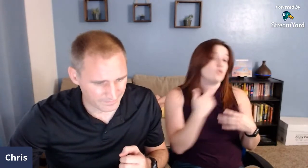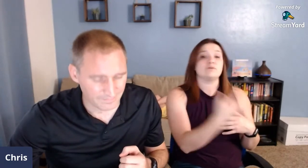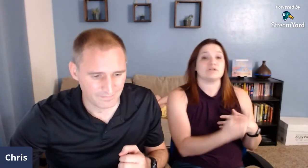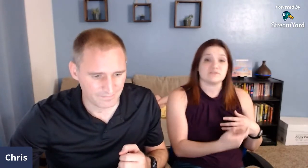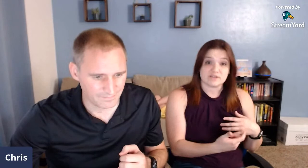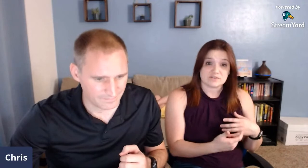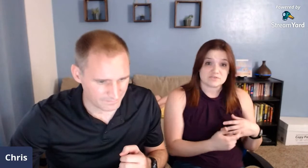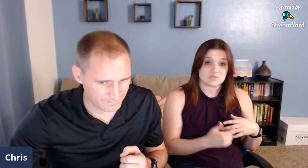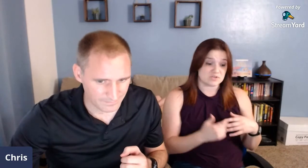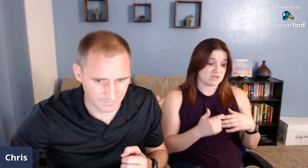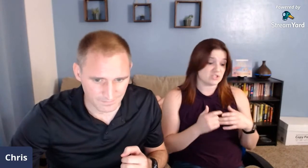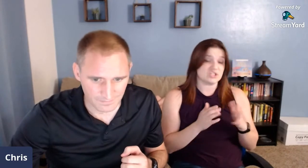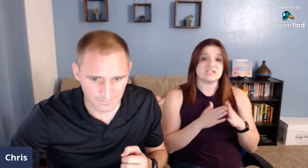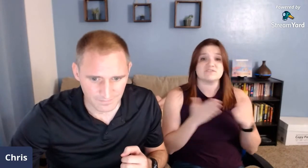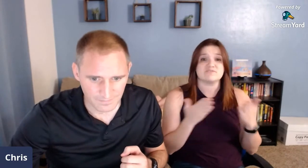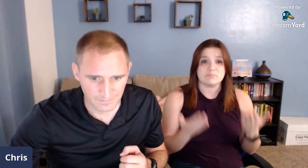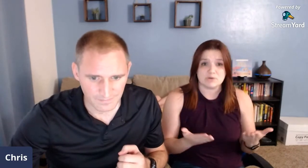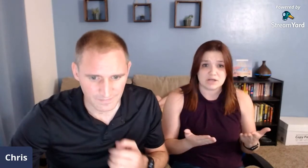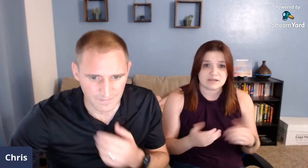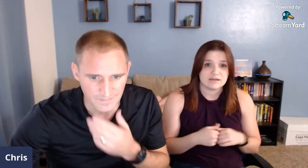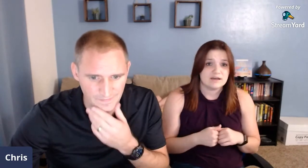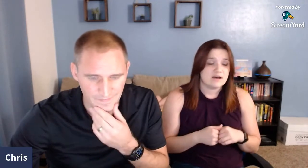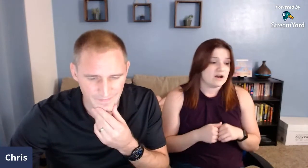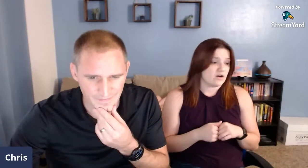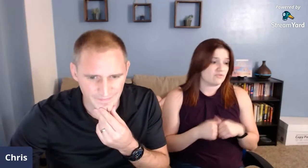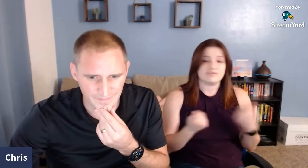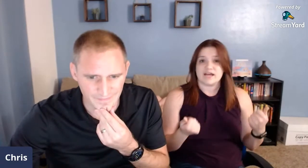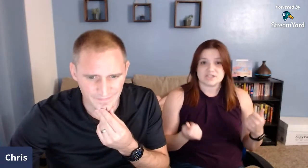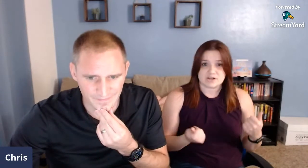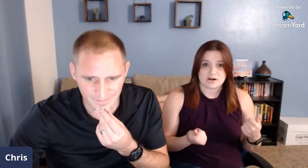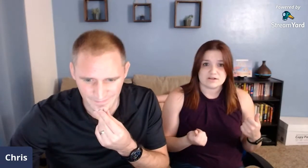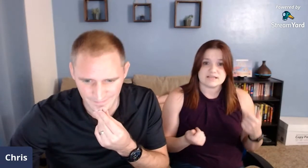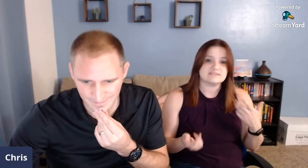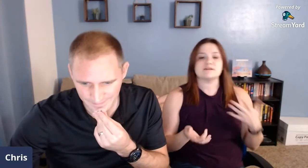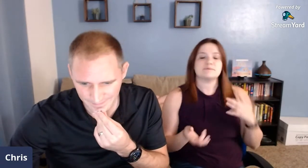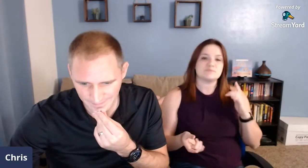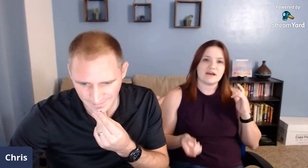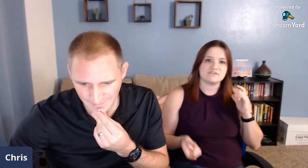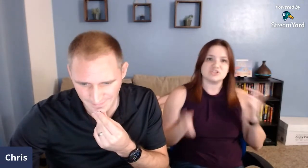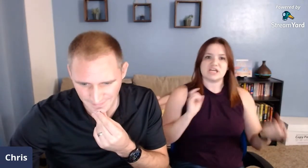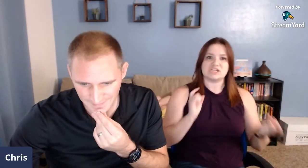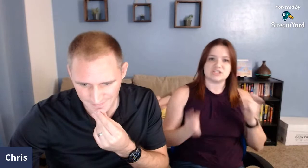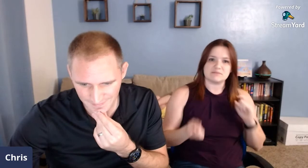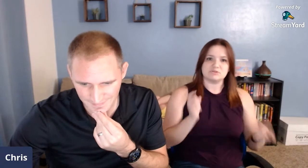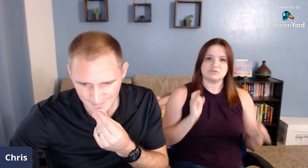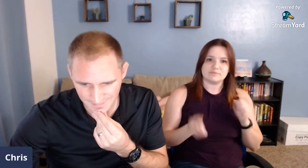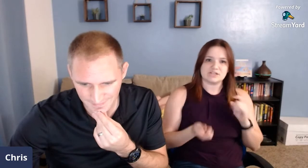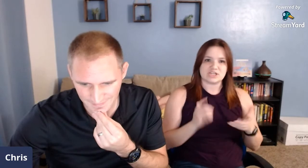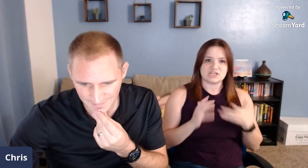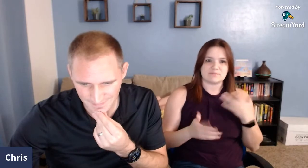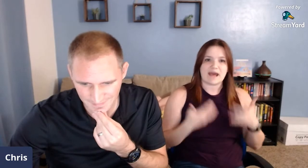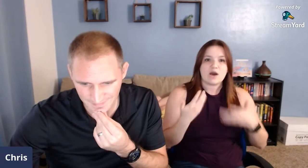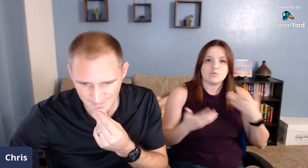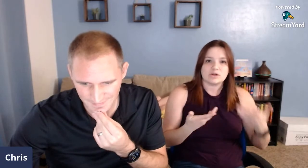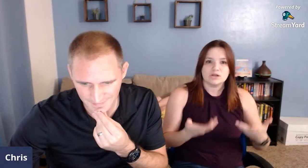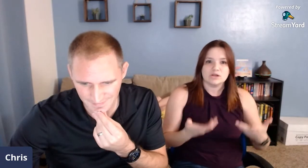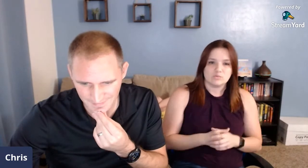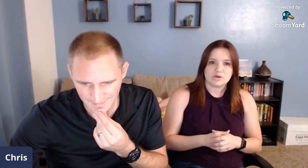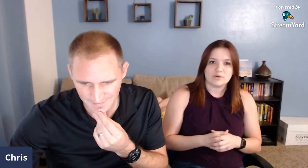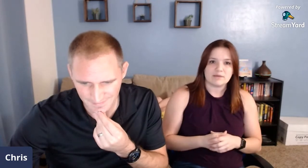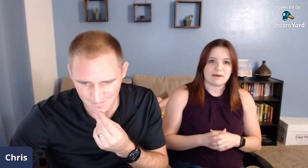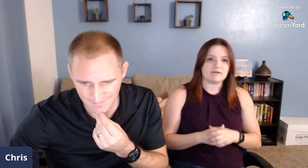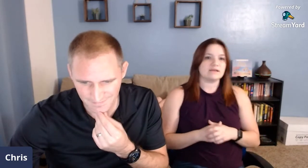videos and we're only watching videos, or doing it just from a book or flashcards. And sometimes we have to change it up a little bit, change up how